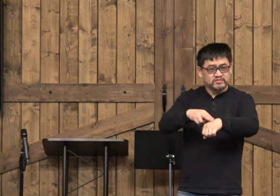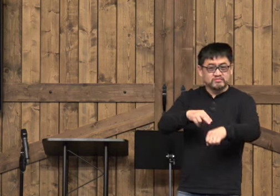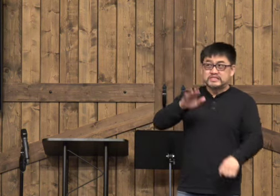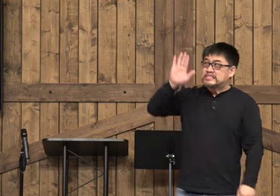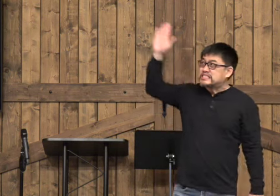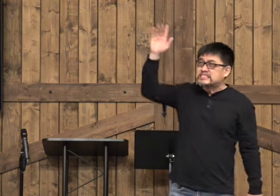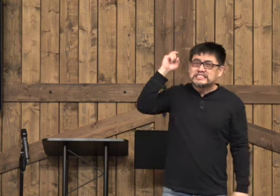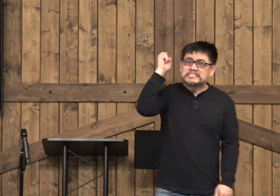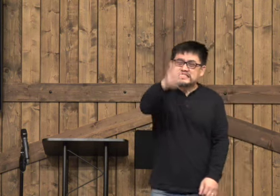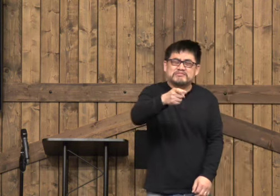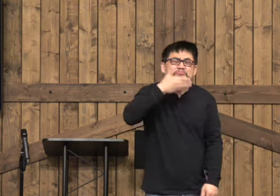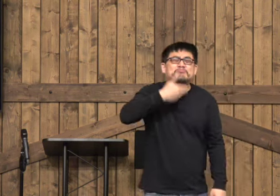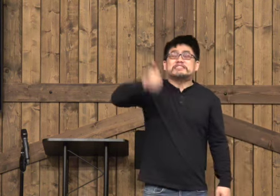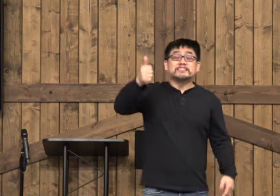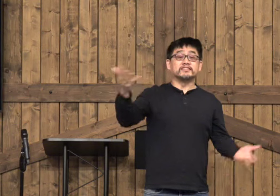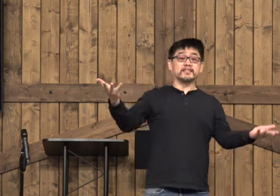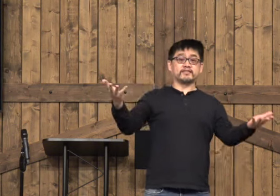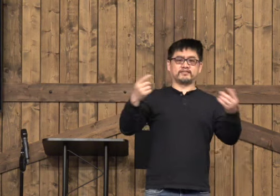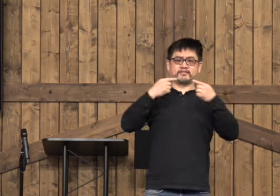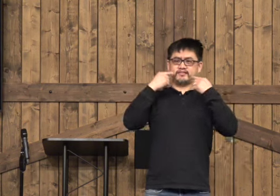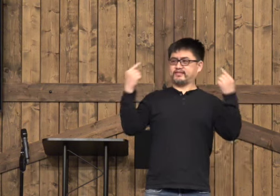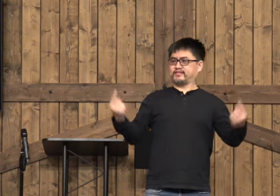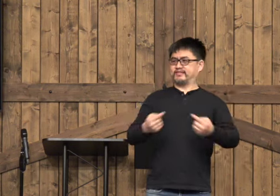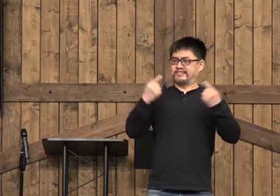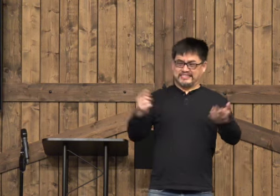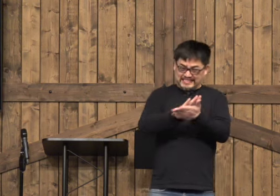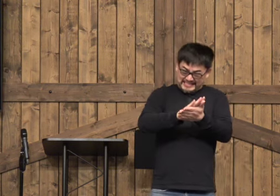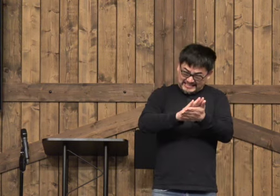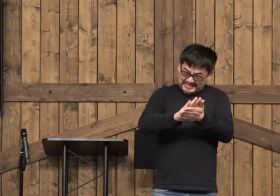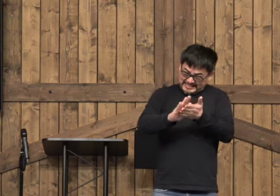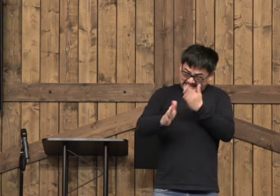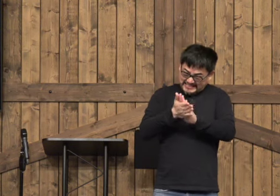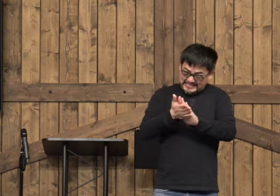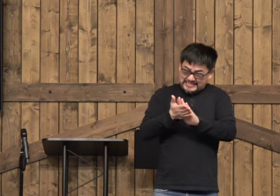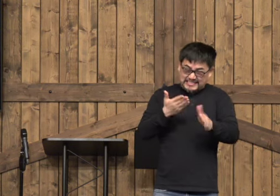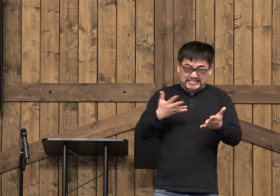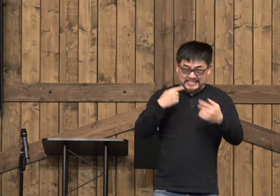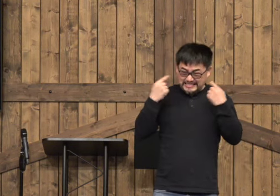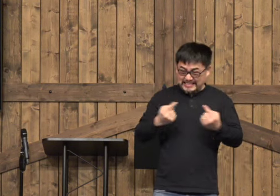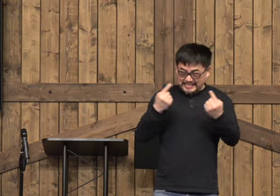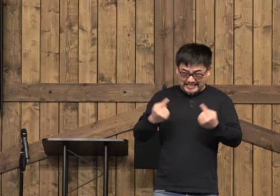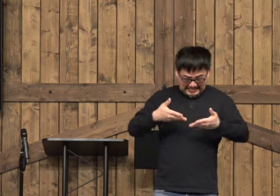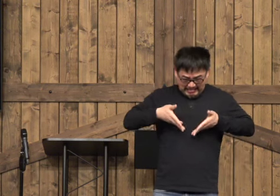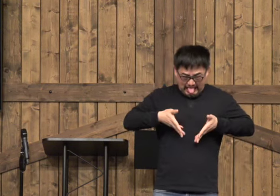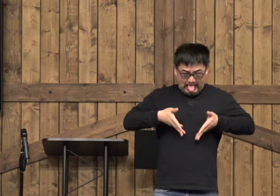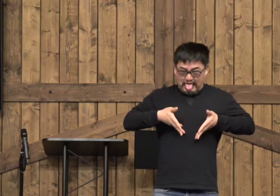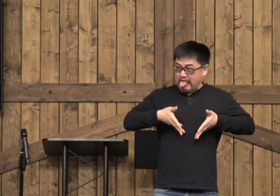Yeah, he wanted to be healed, of course. But the better part is that his sins were forgiven.